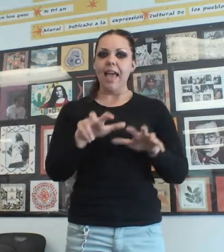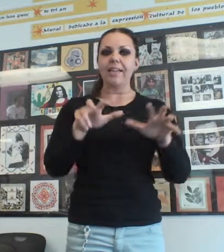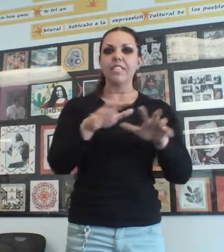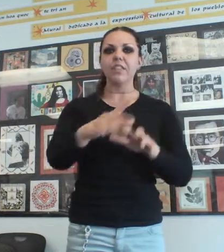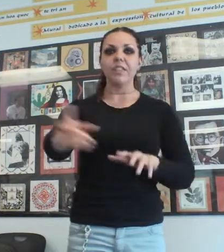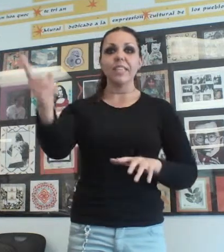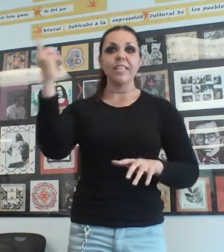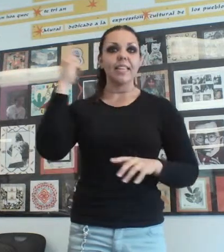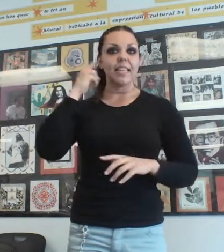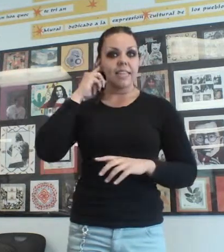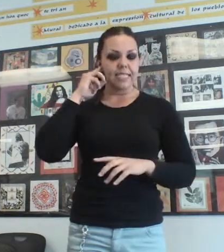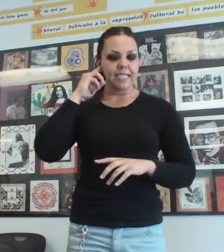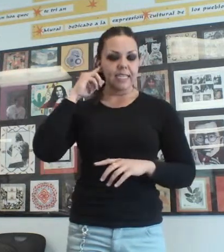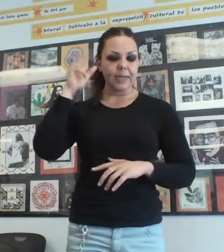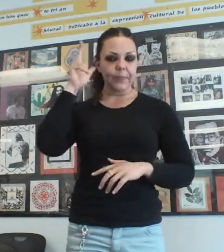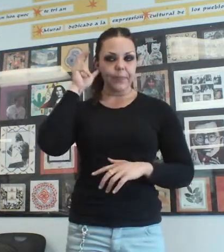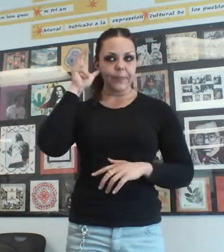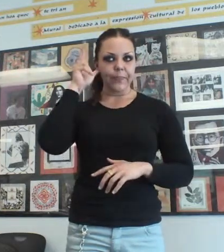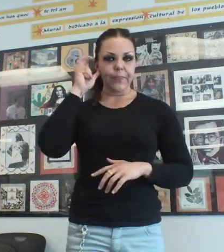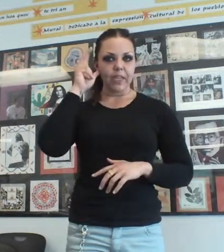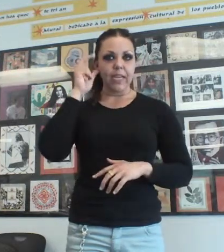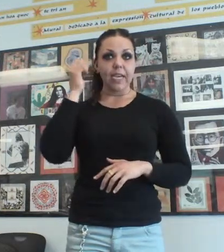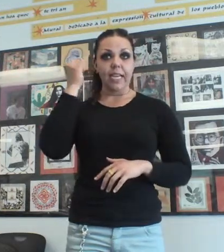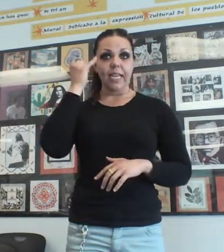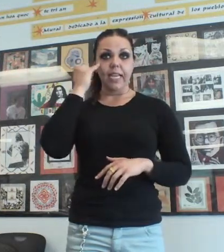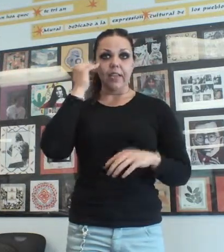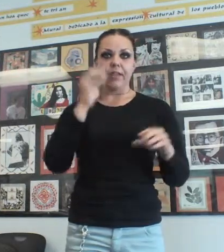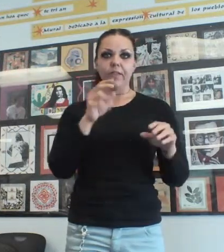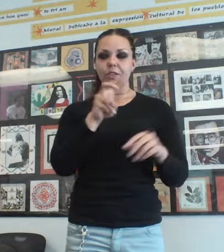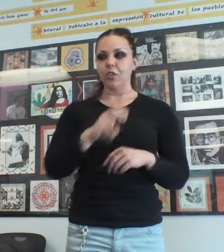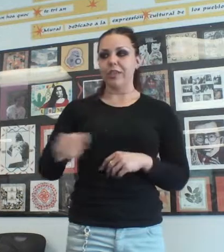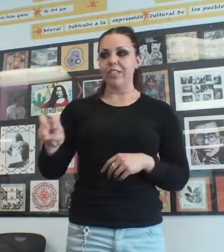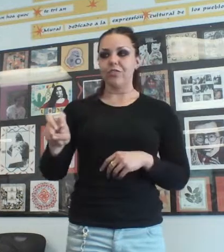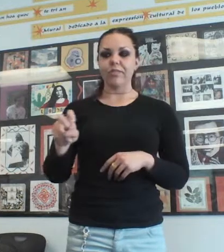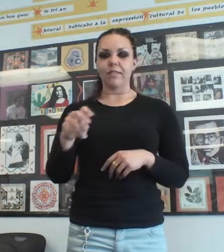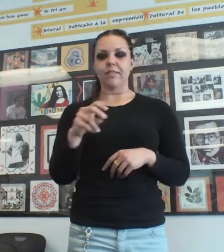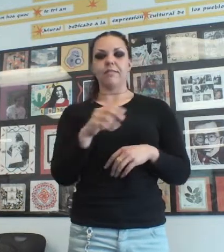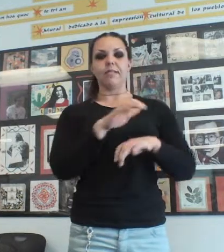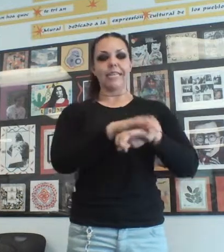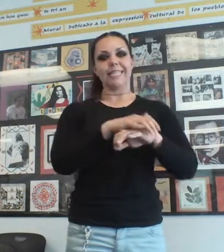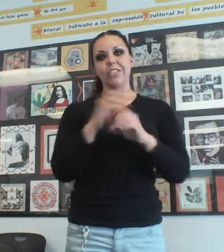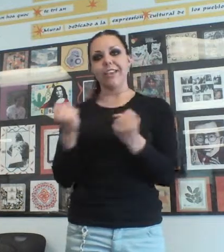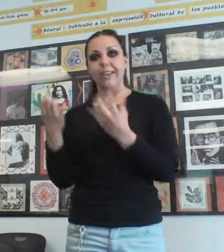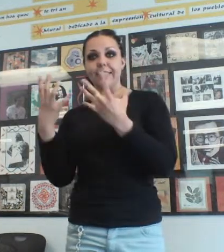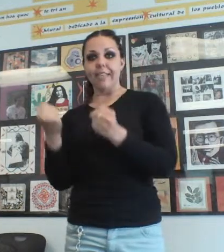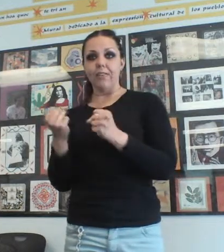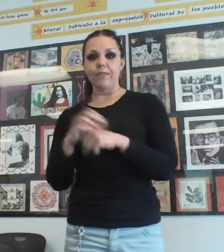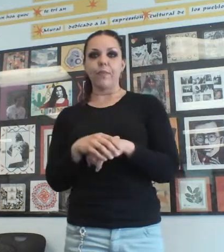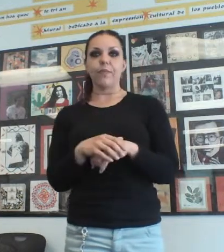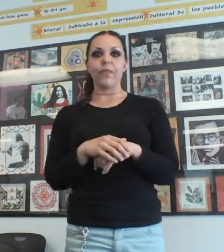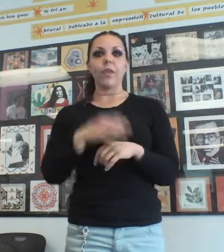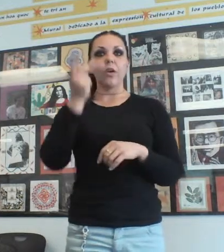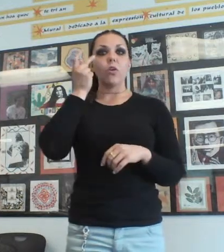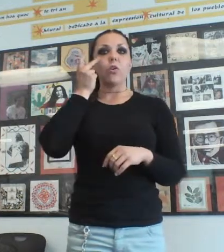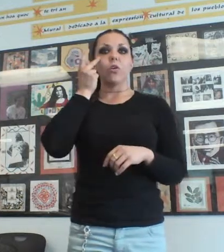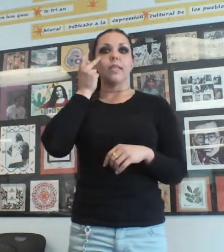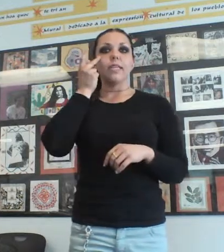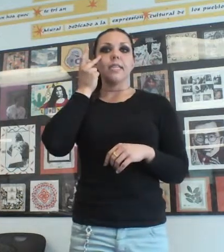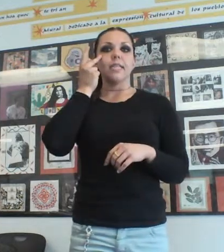English language if we're going English ASL. We hear the sounds, we see the body, we see the gesture,